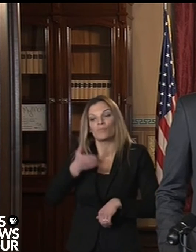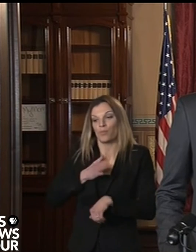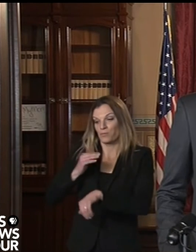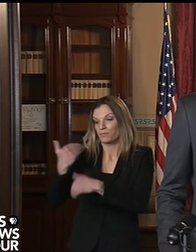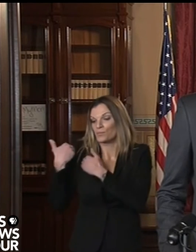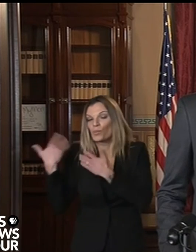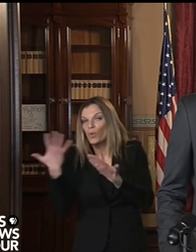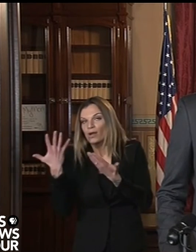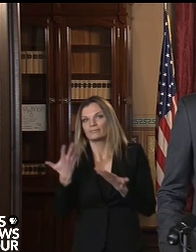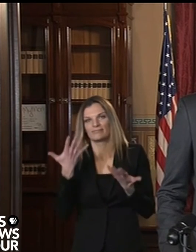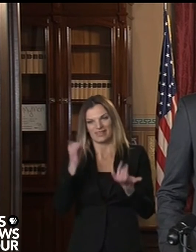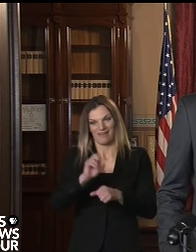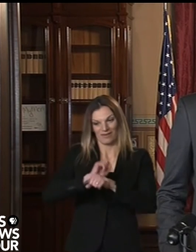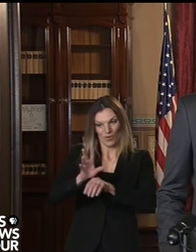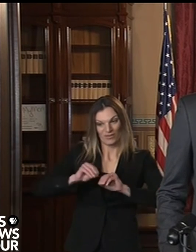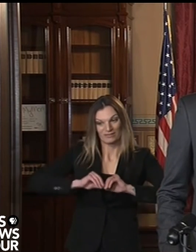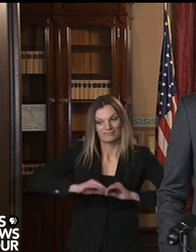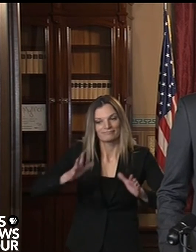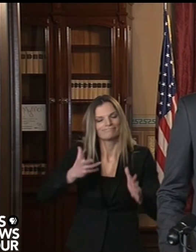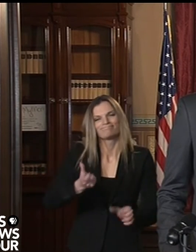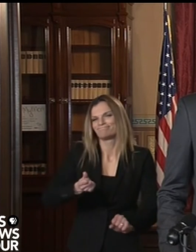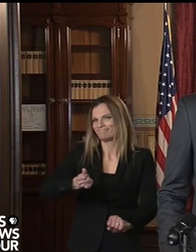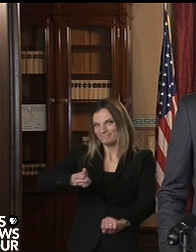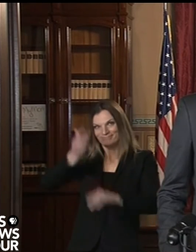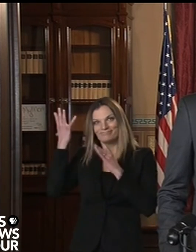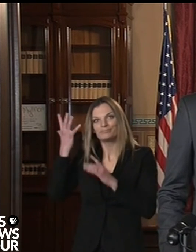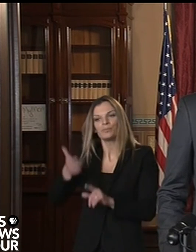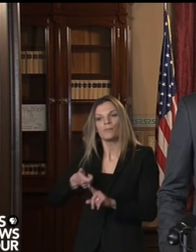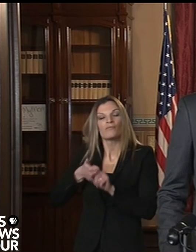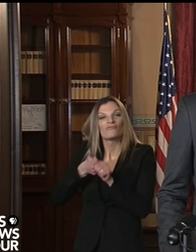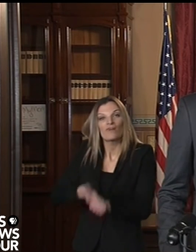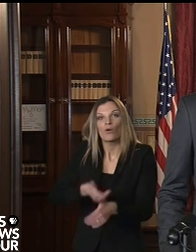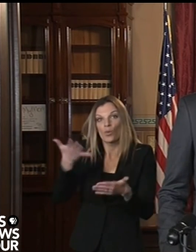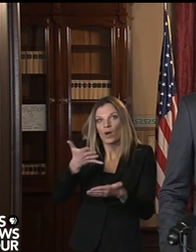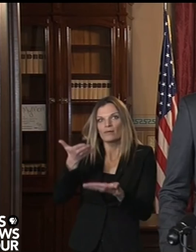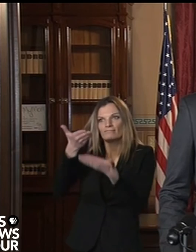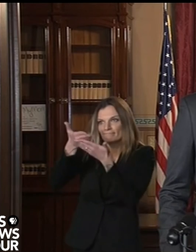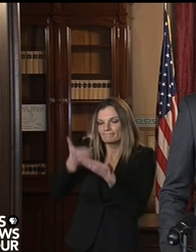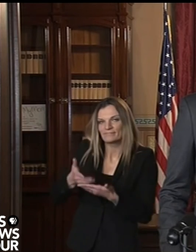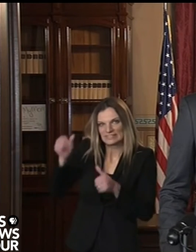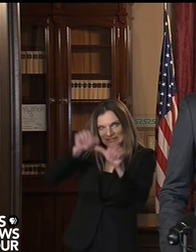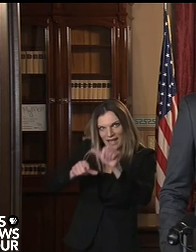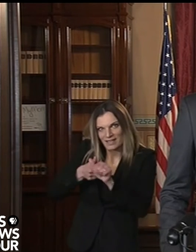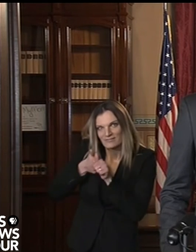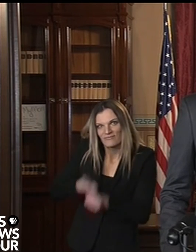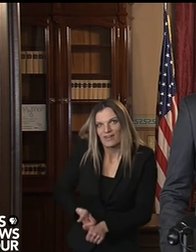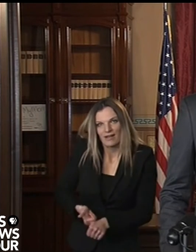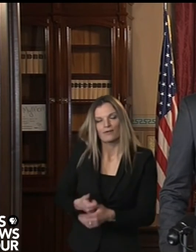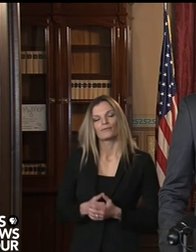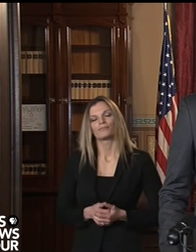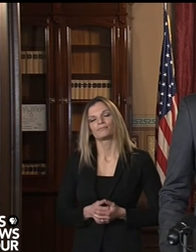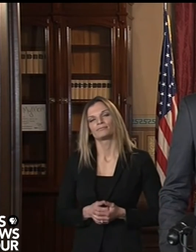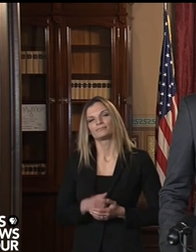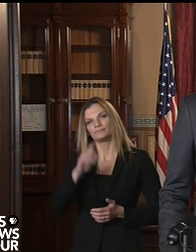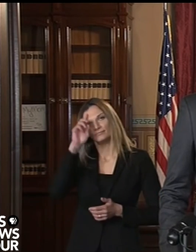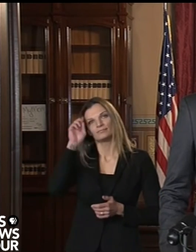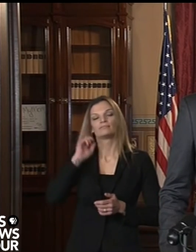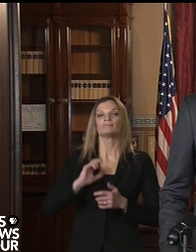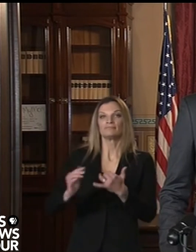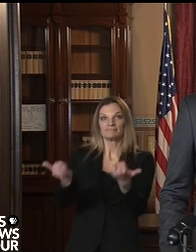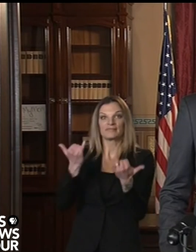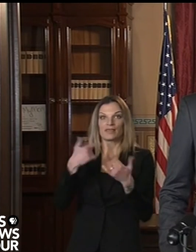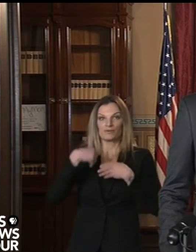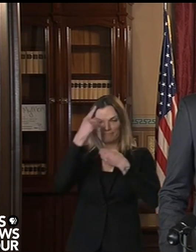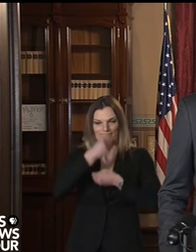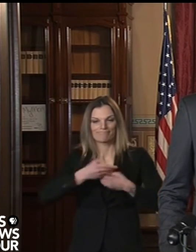combating COVID-19 with a fact-based approach to eliminating the virus. Today, the task force is